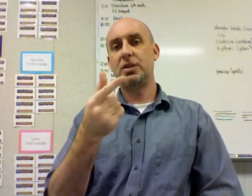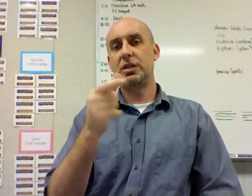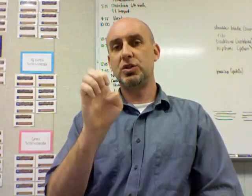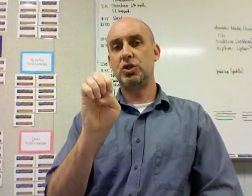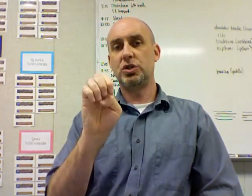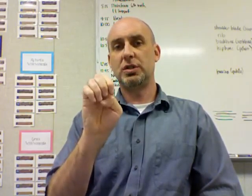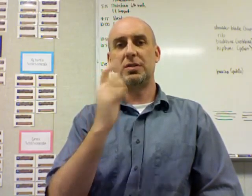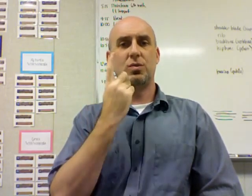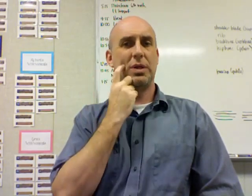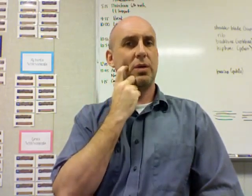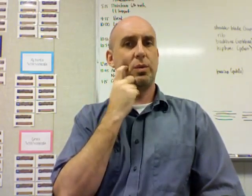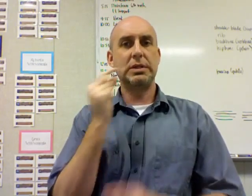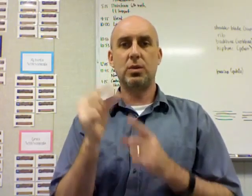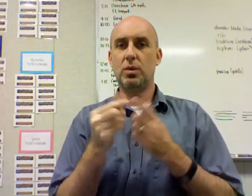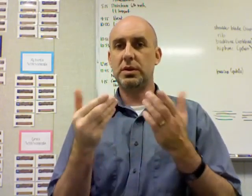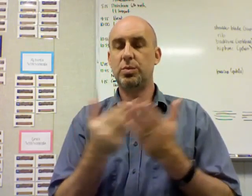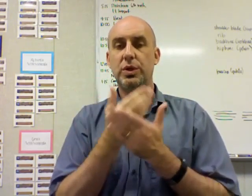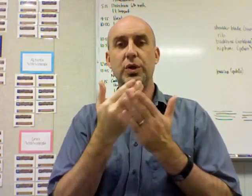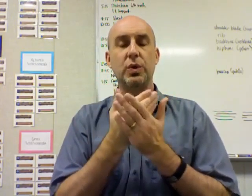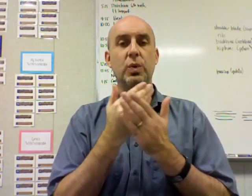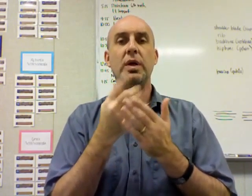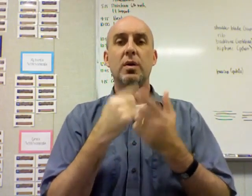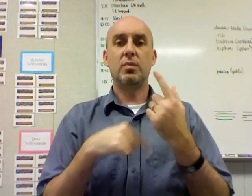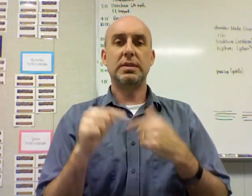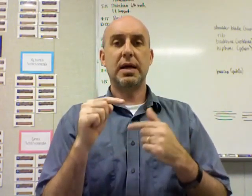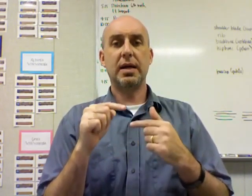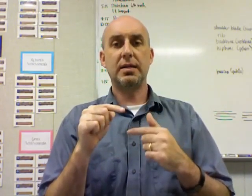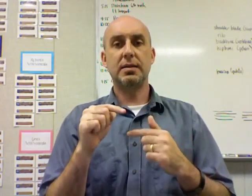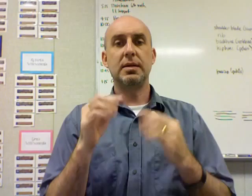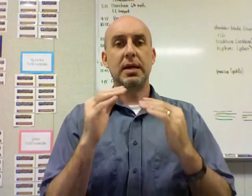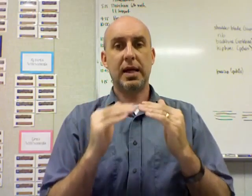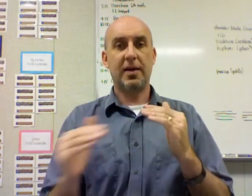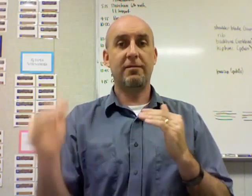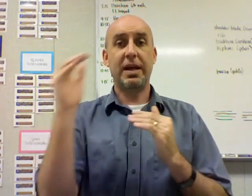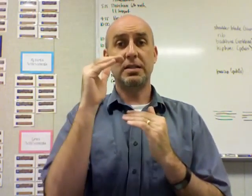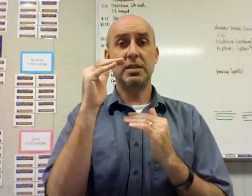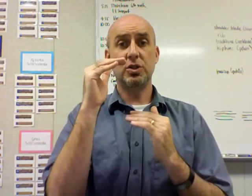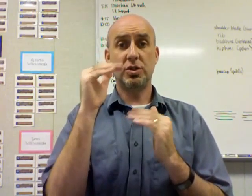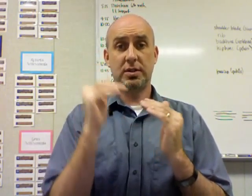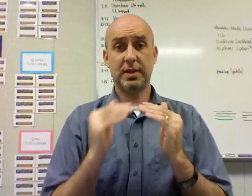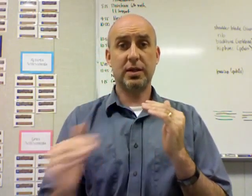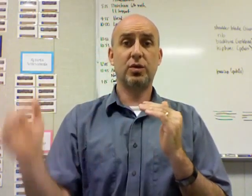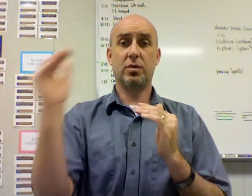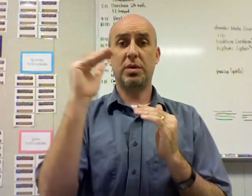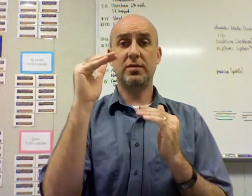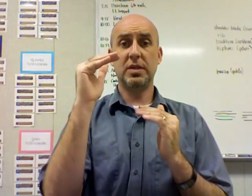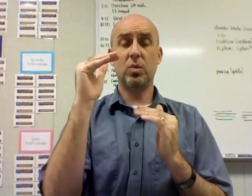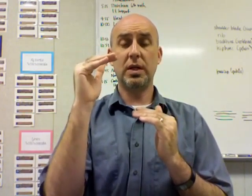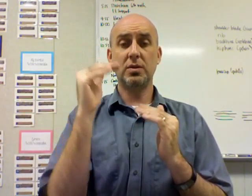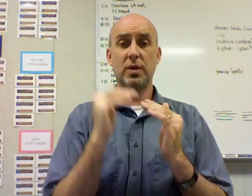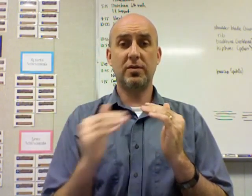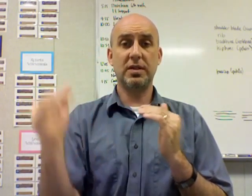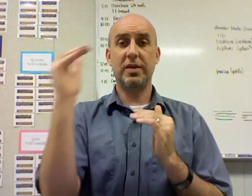Advantage. It's really a recent word. It's pretty new. We signed advantage. It's like you're above someone else. You have an